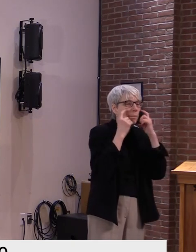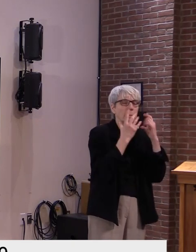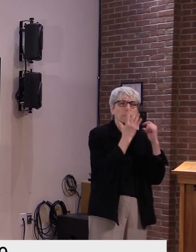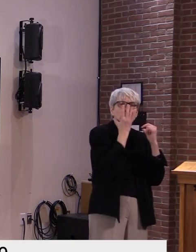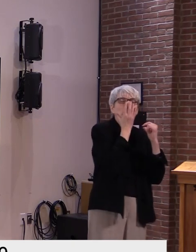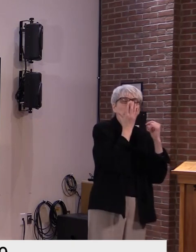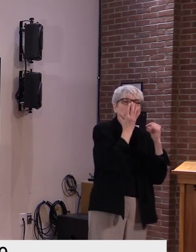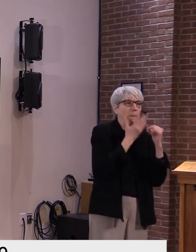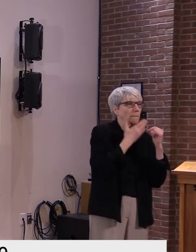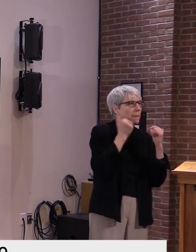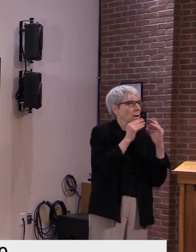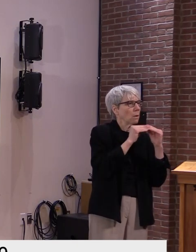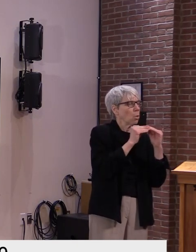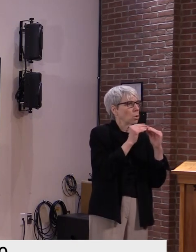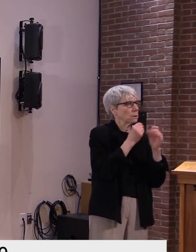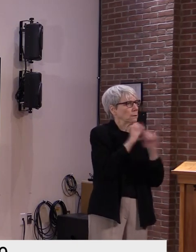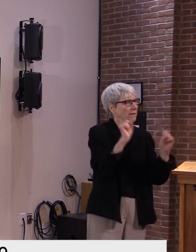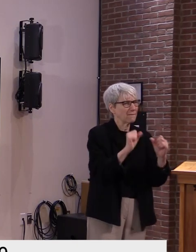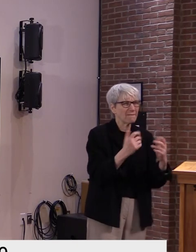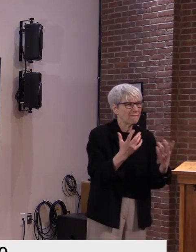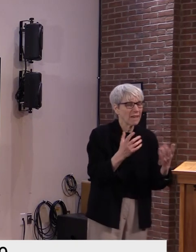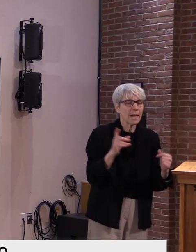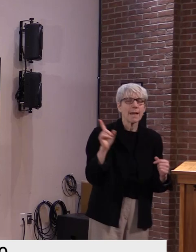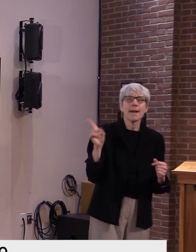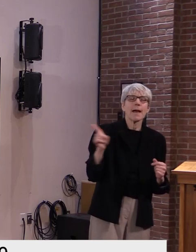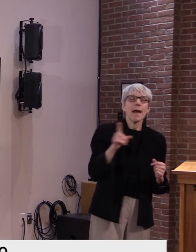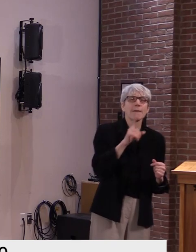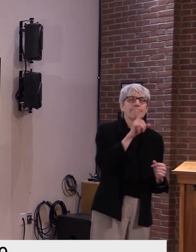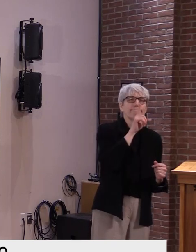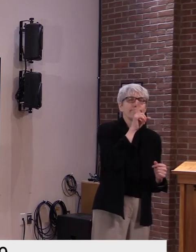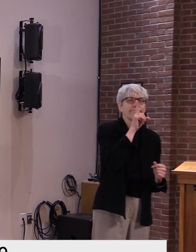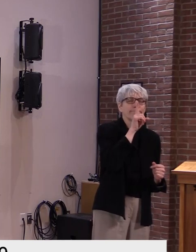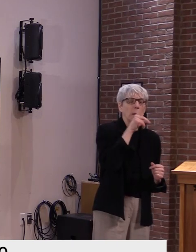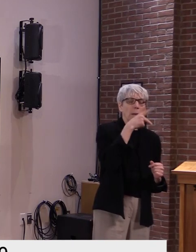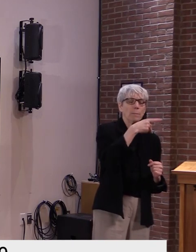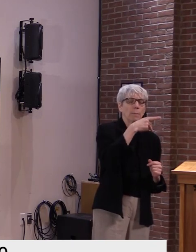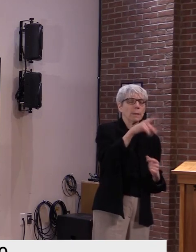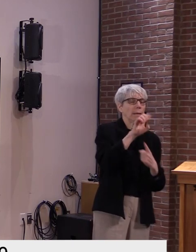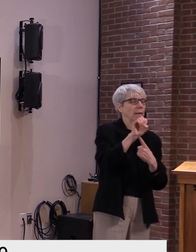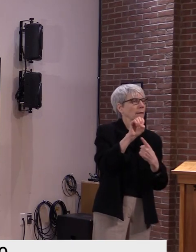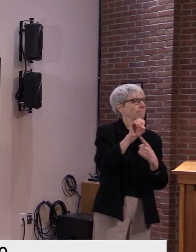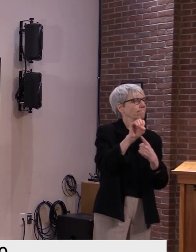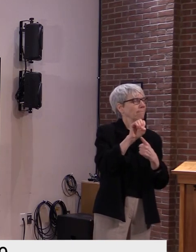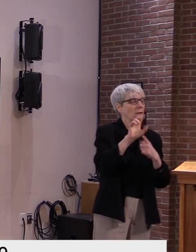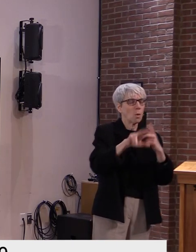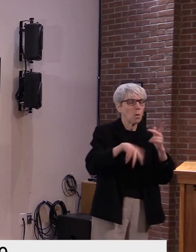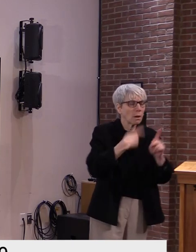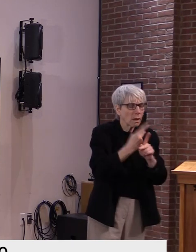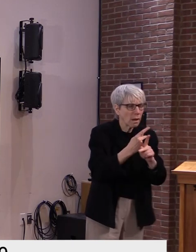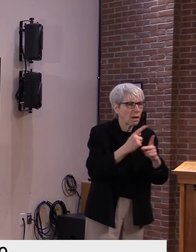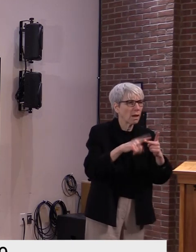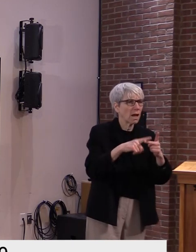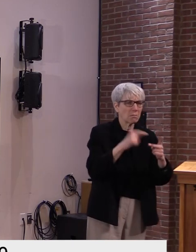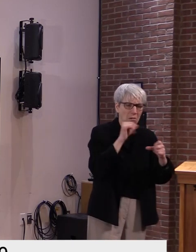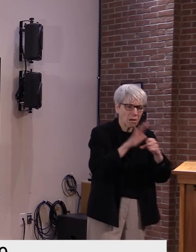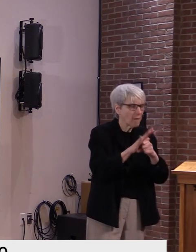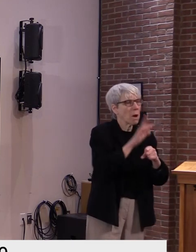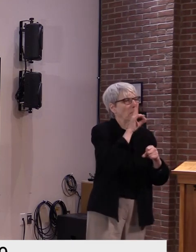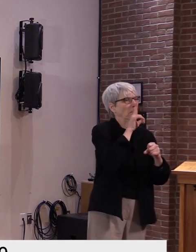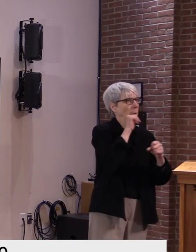or something like that? Right. I don't think it's the type or the access to PPE that's the issue as much as it does